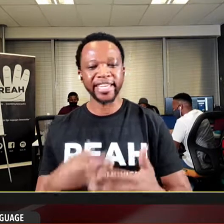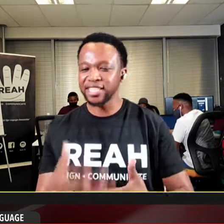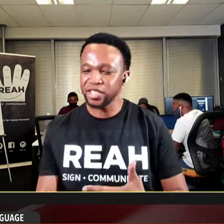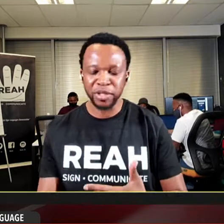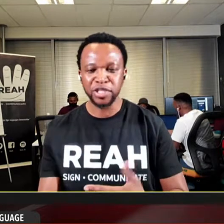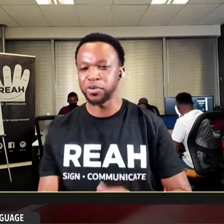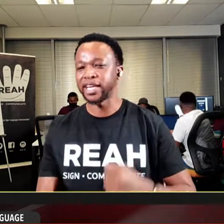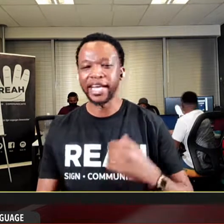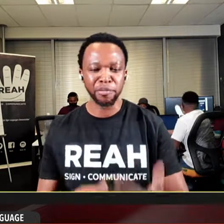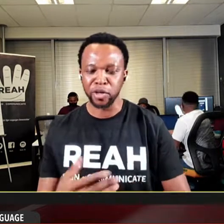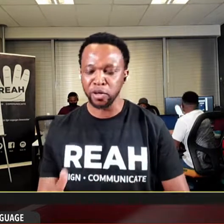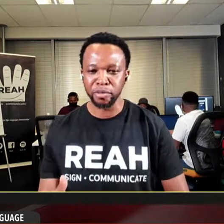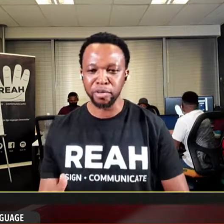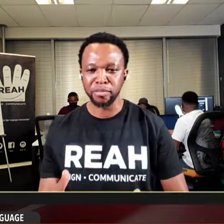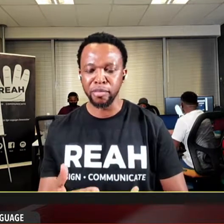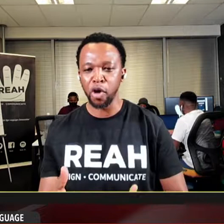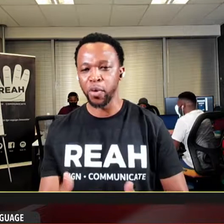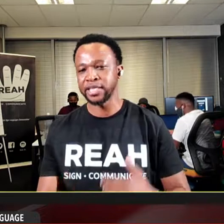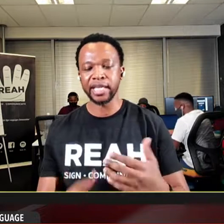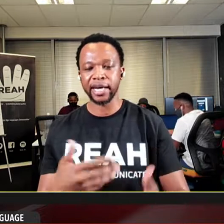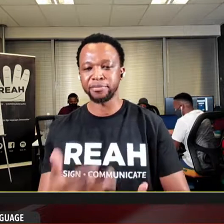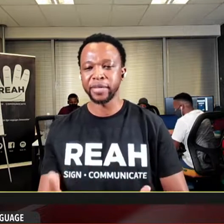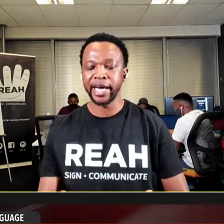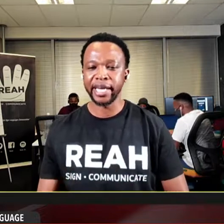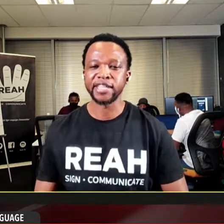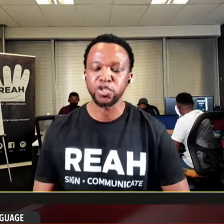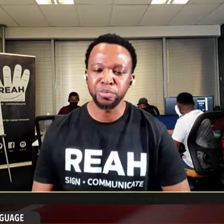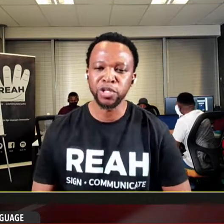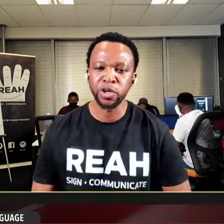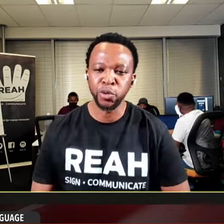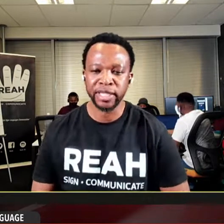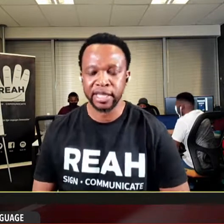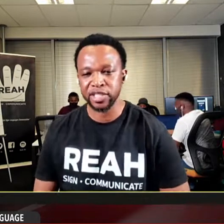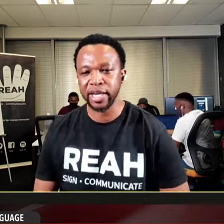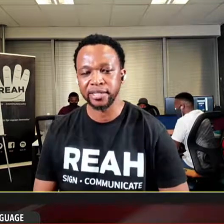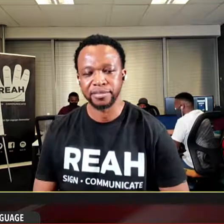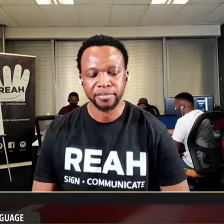get addicted to it. You want to learn more words and start to build your own words as a child.